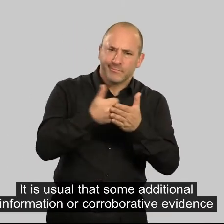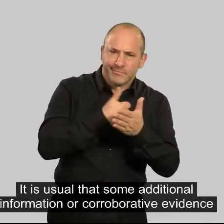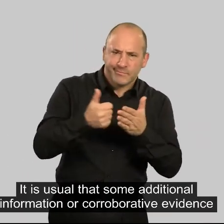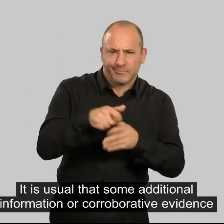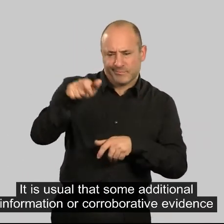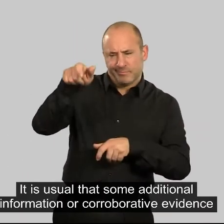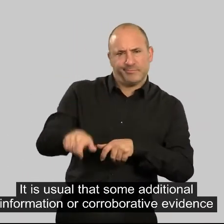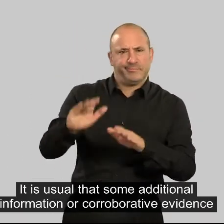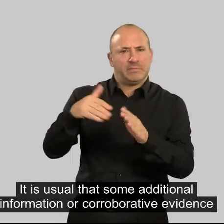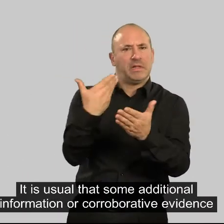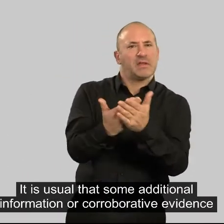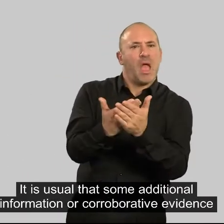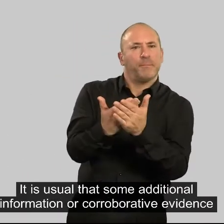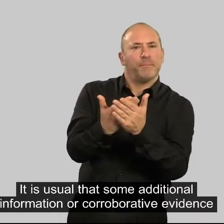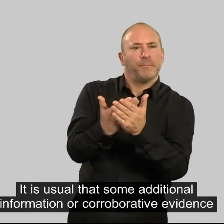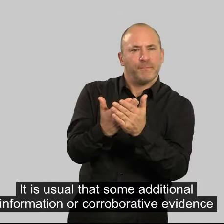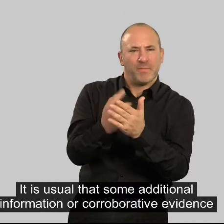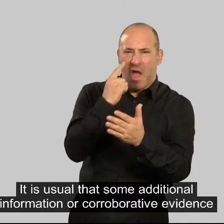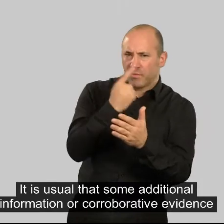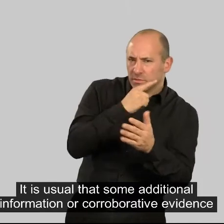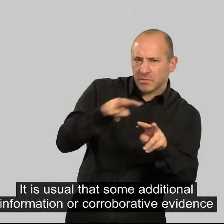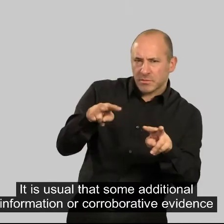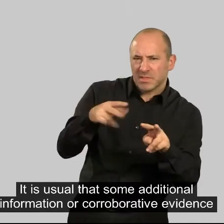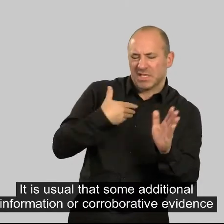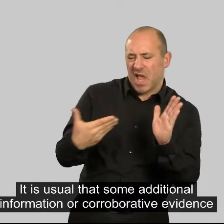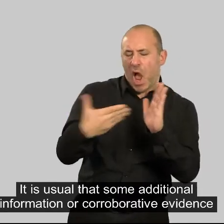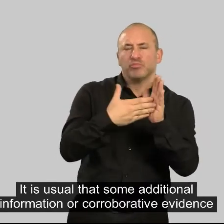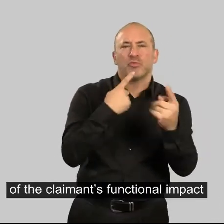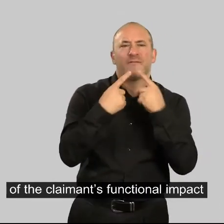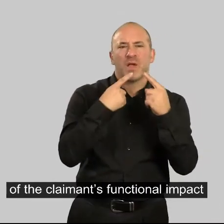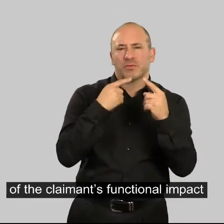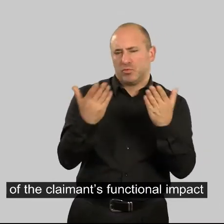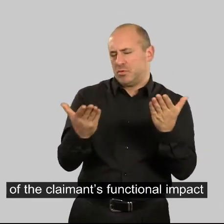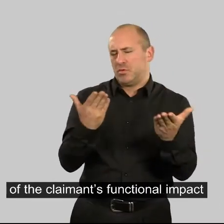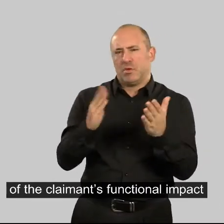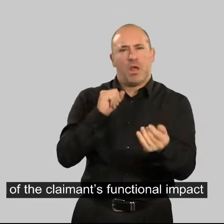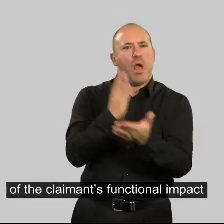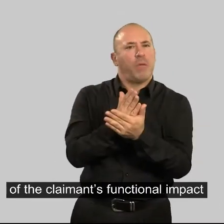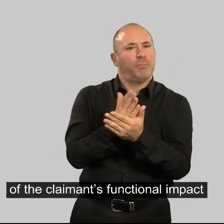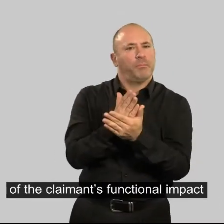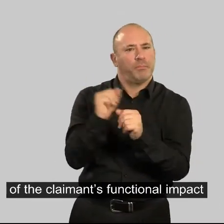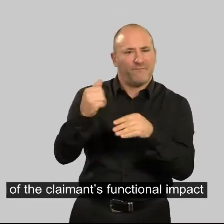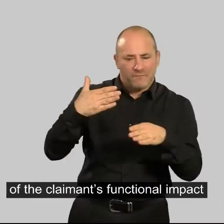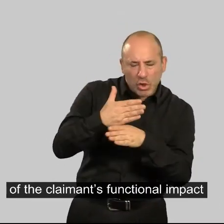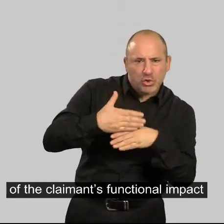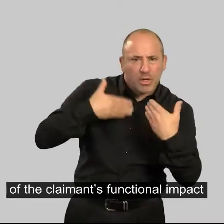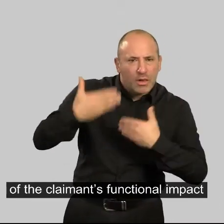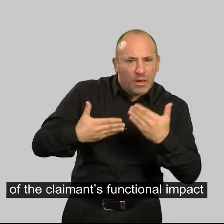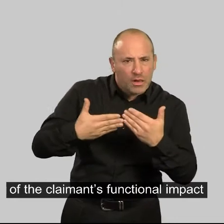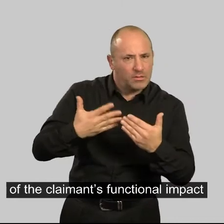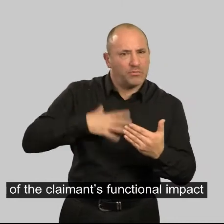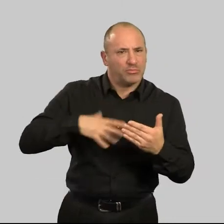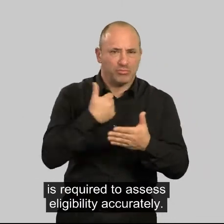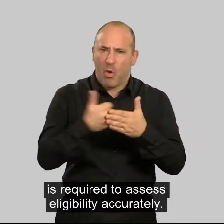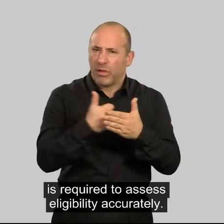It is usual that some additional information or corroborative evidence of the claimant's functional impact is required